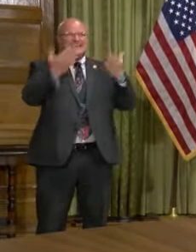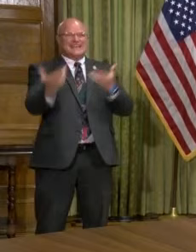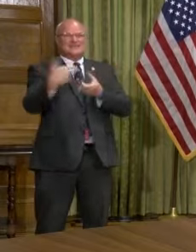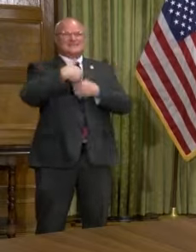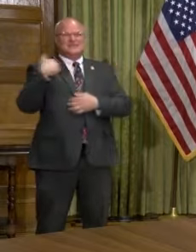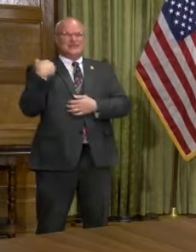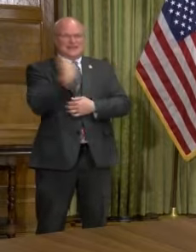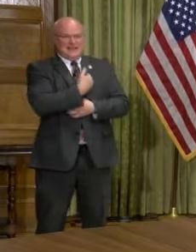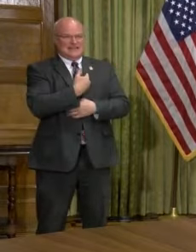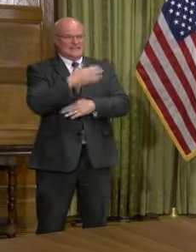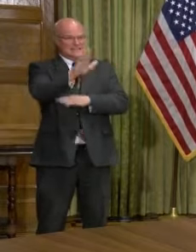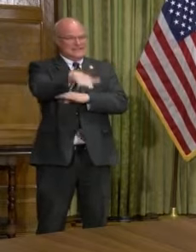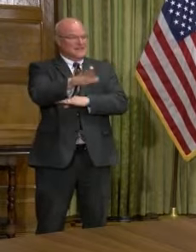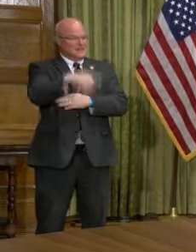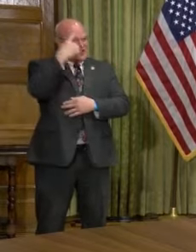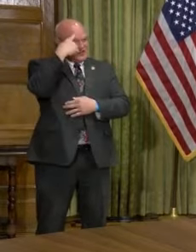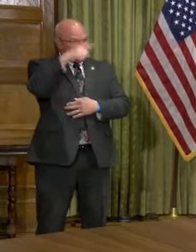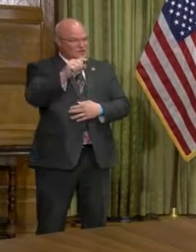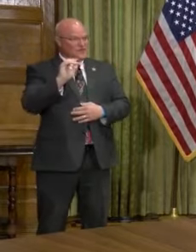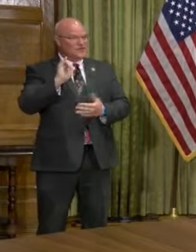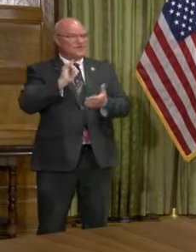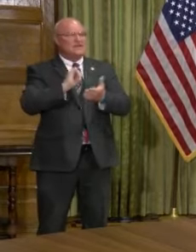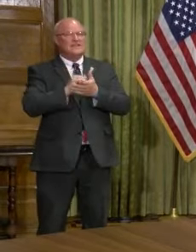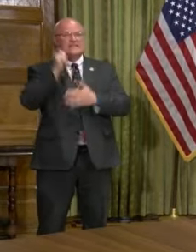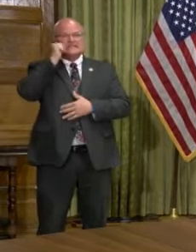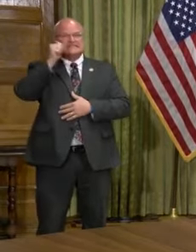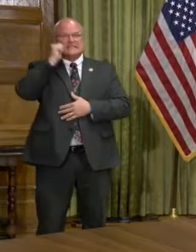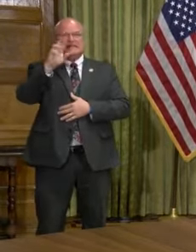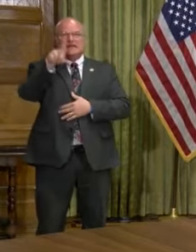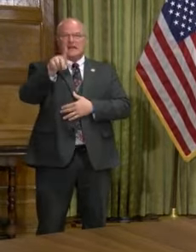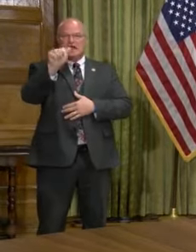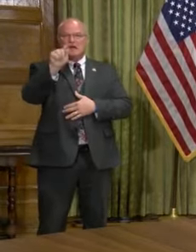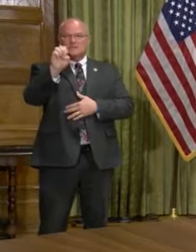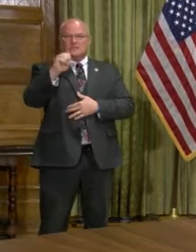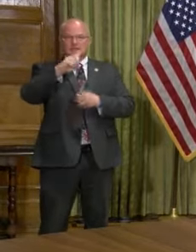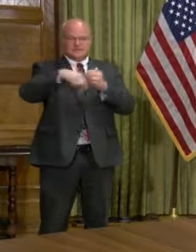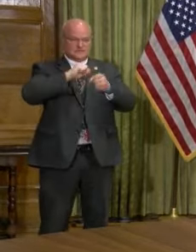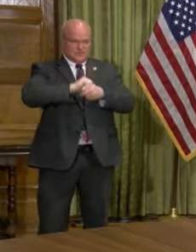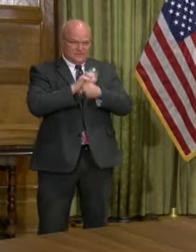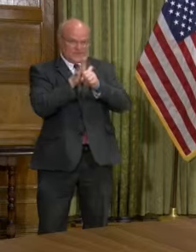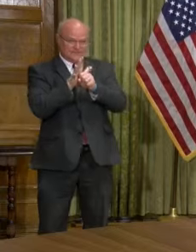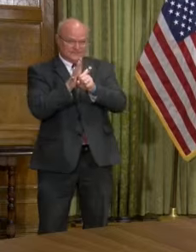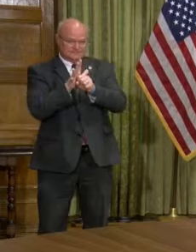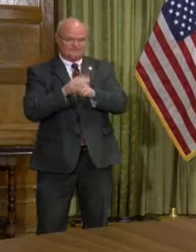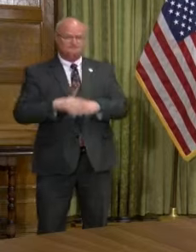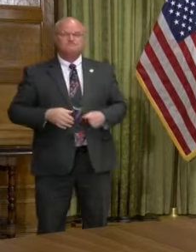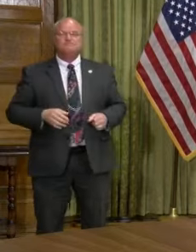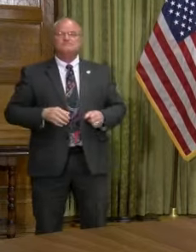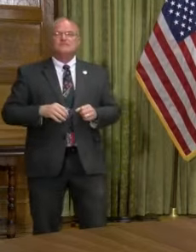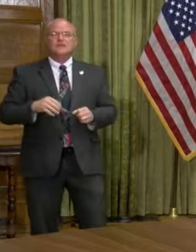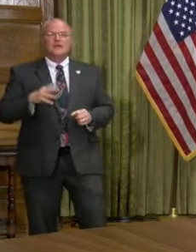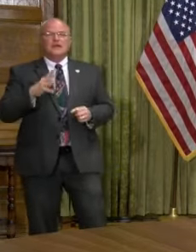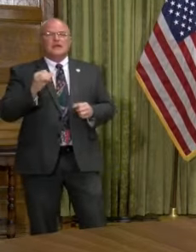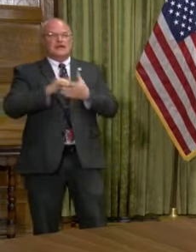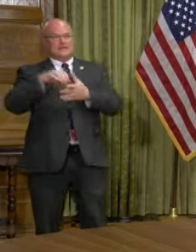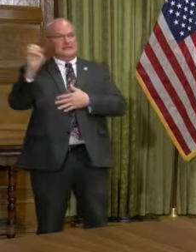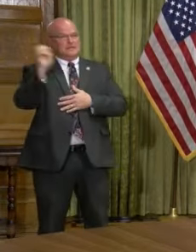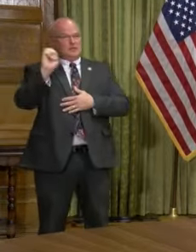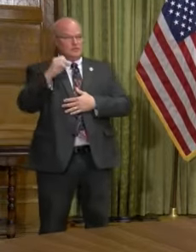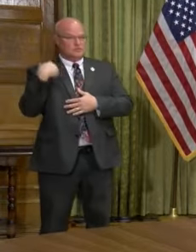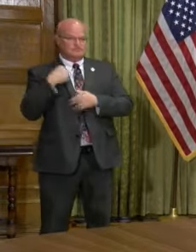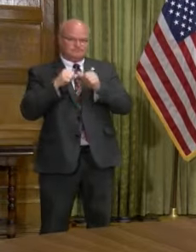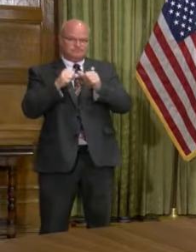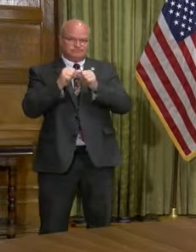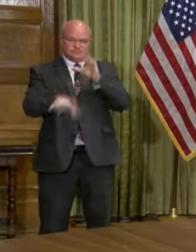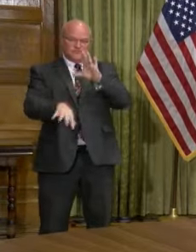for joining me this afternoon for the daily update on COVID-19 and the emergency we